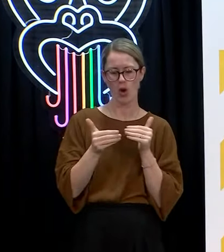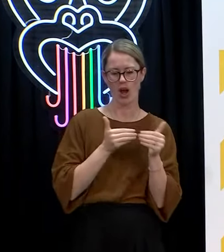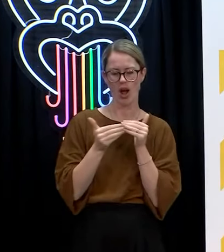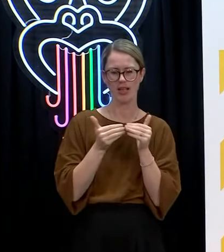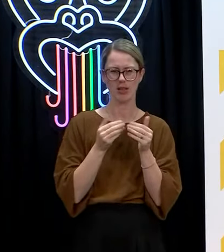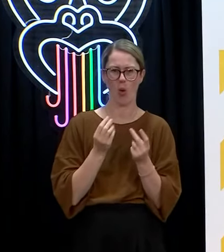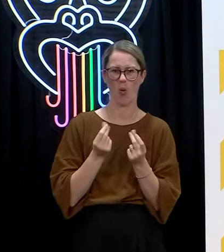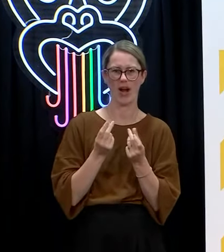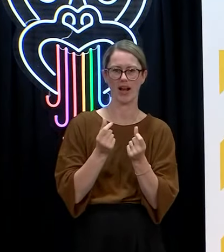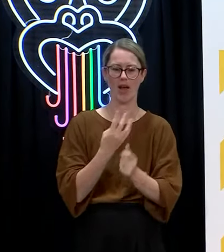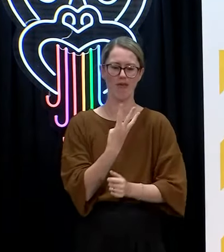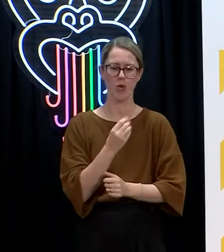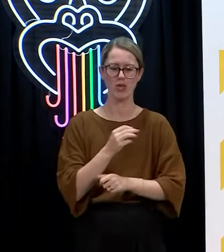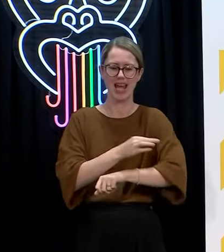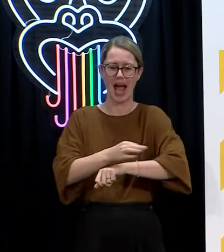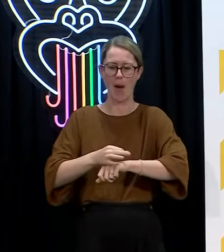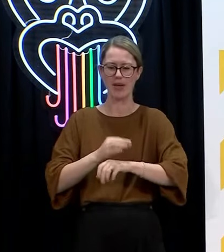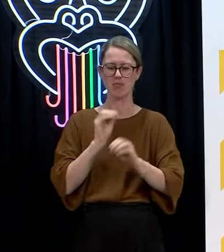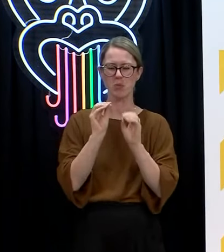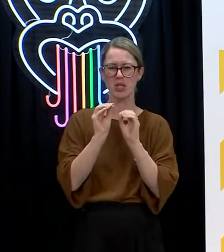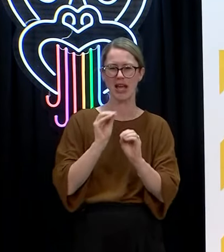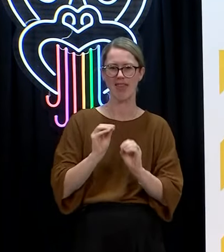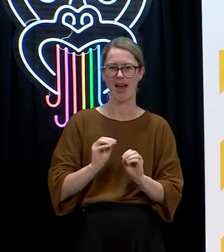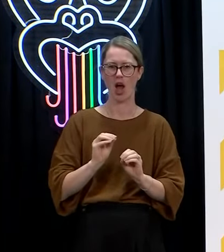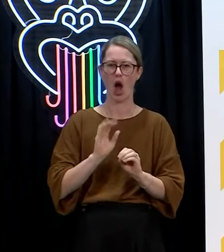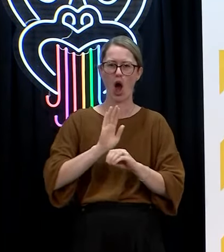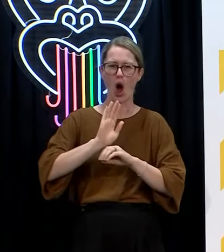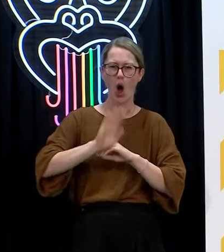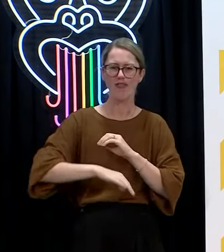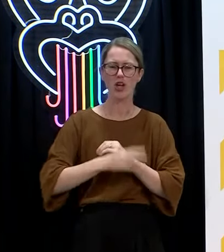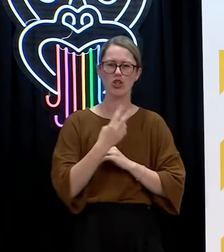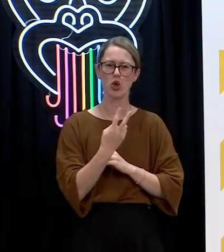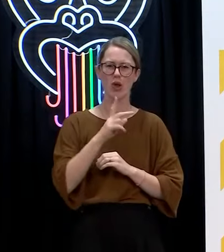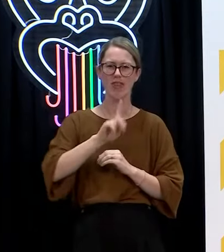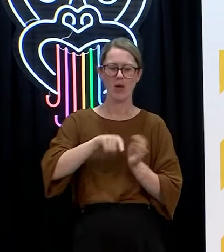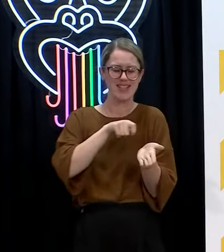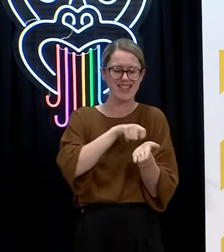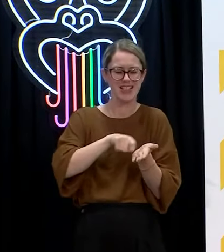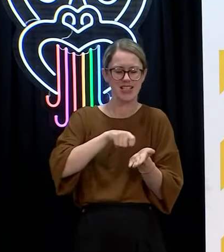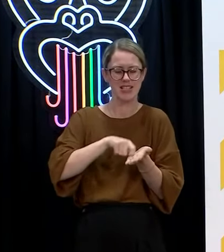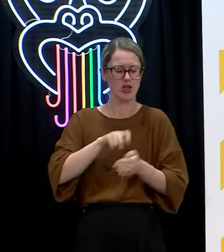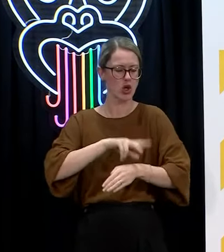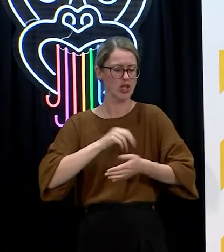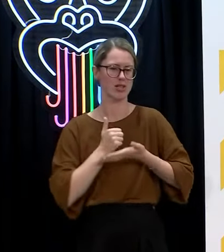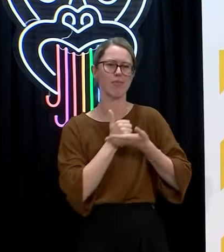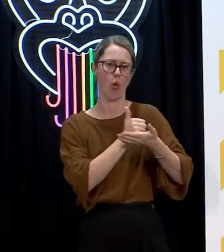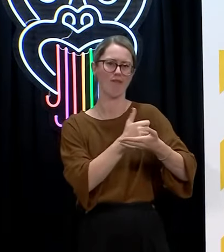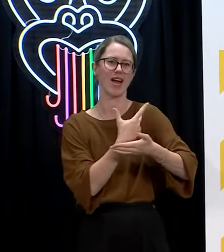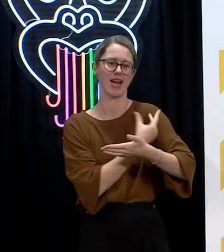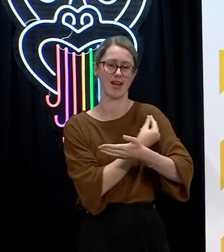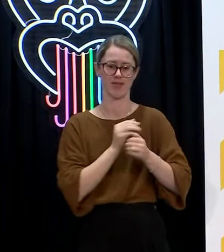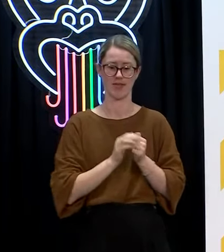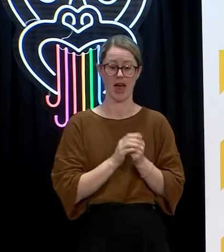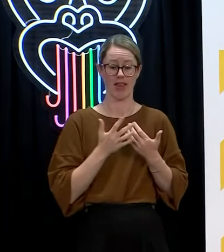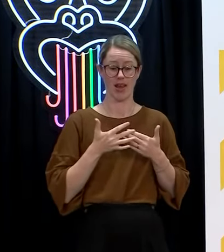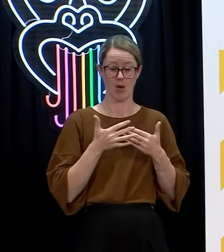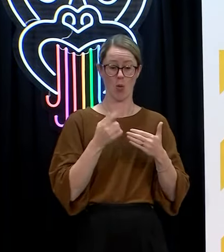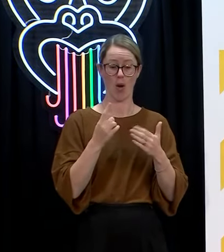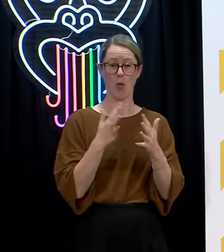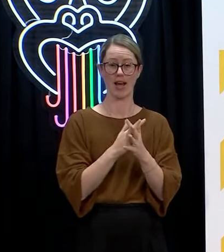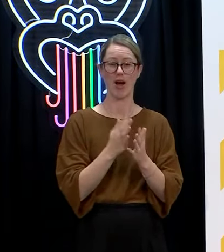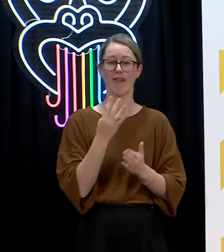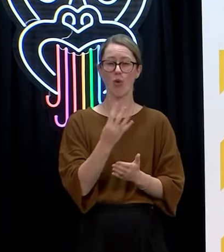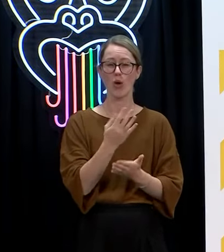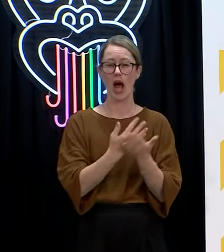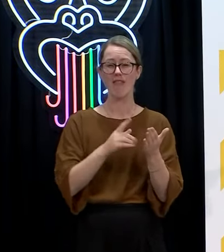being promulgated on social media, there were more than 2,000 signatures of support from doctors, and within a week, over